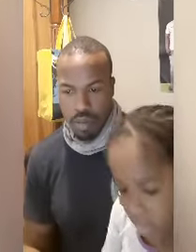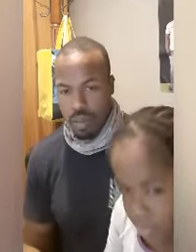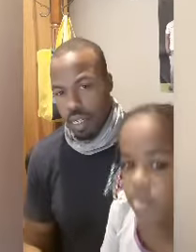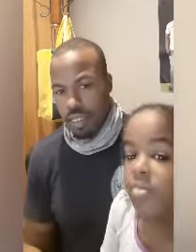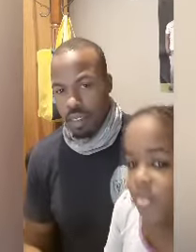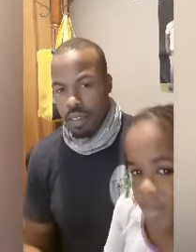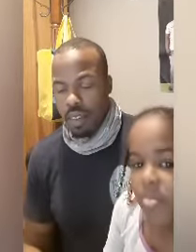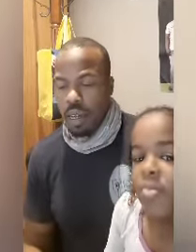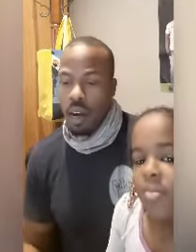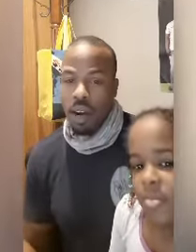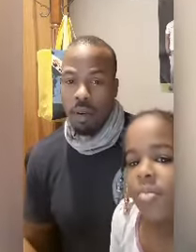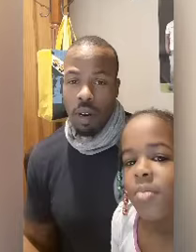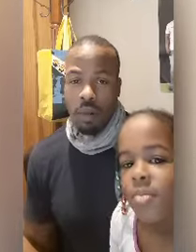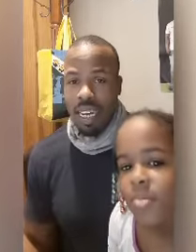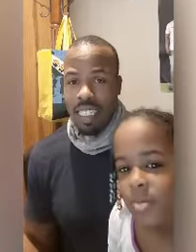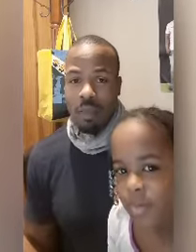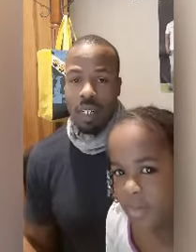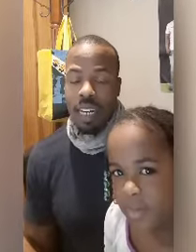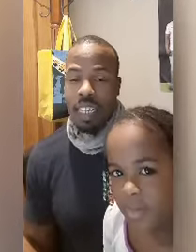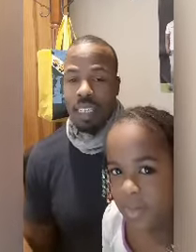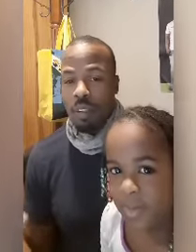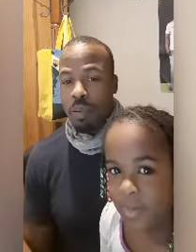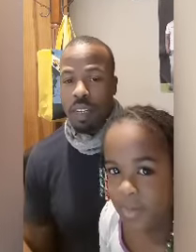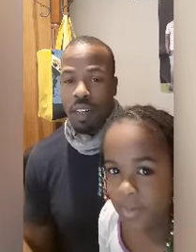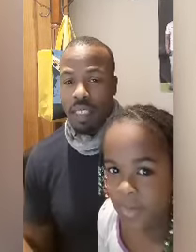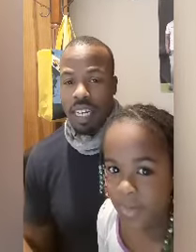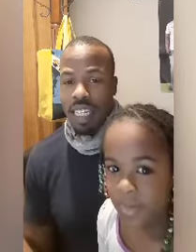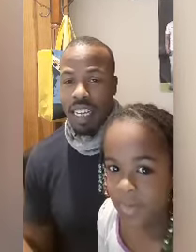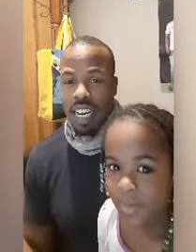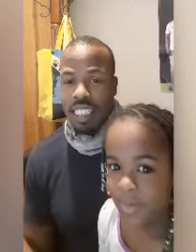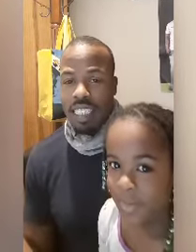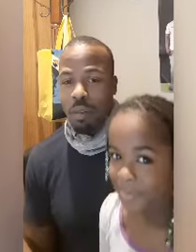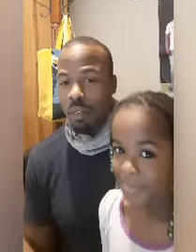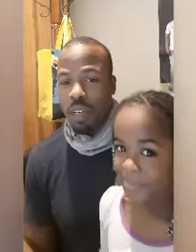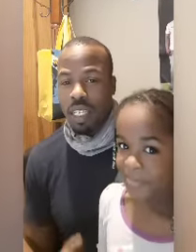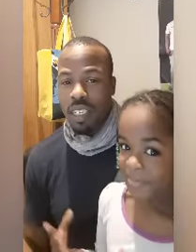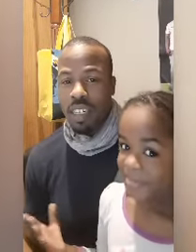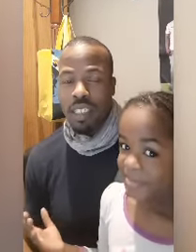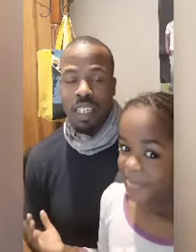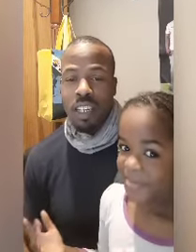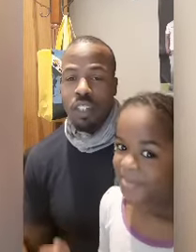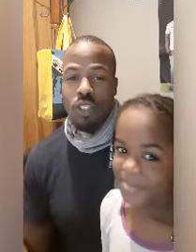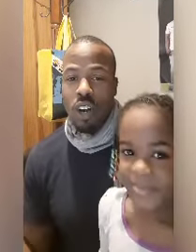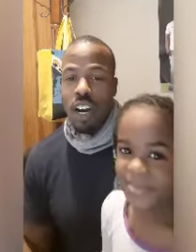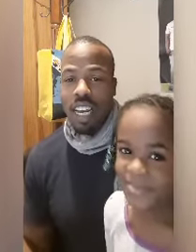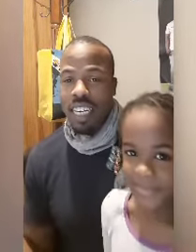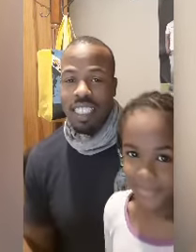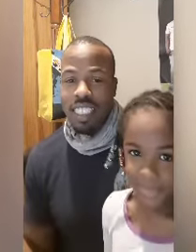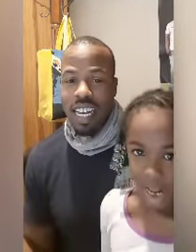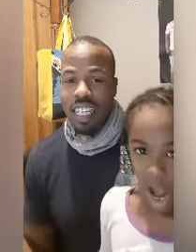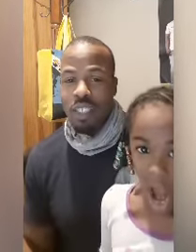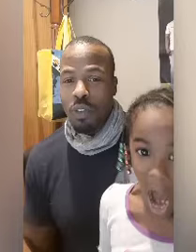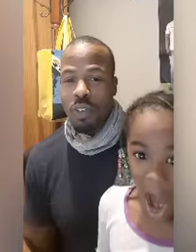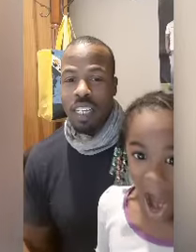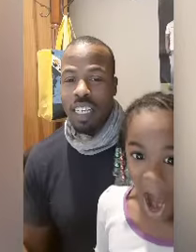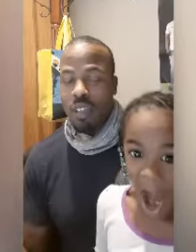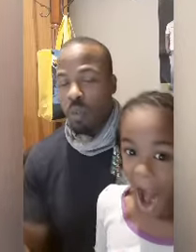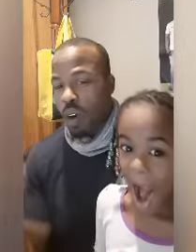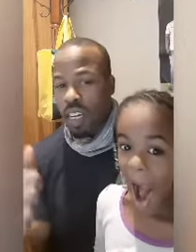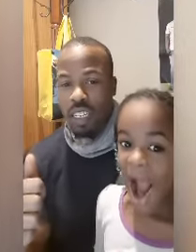So that's good. All right. Well, I think we, I think we put it all together, guys. That was really good dog exercise. Don't forget to walk